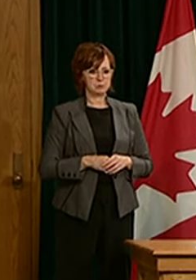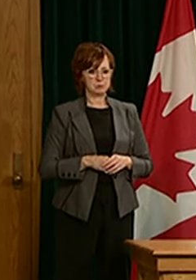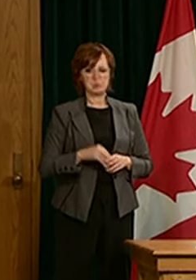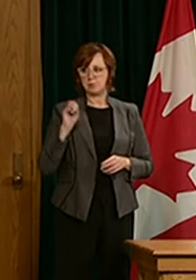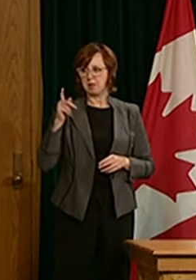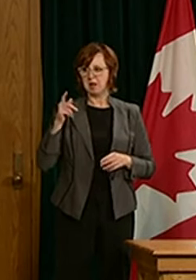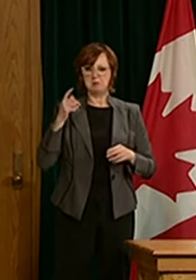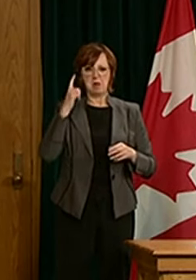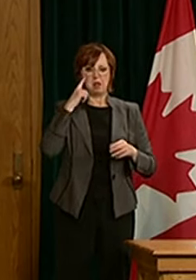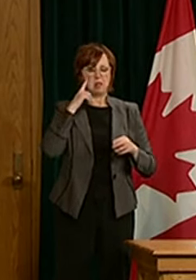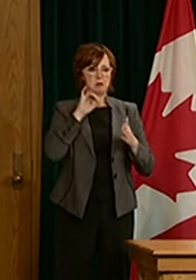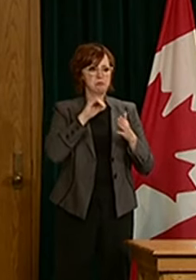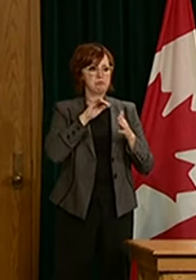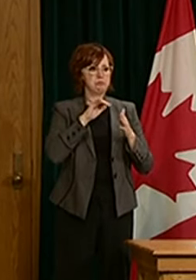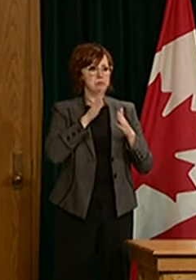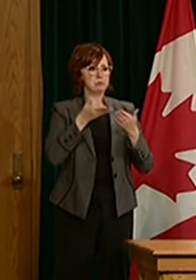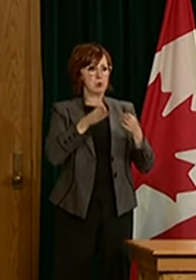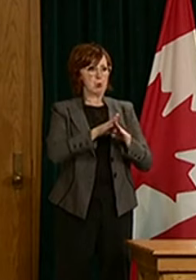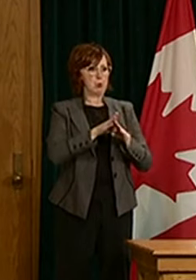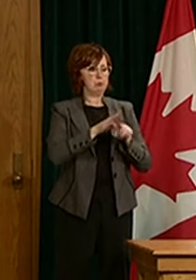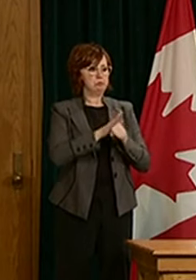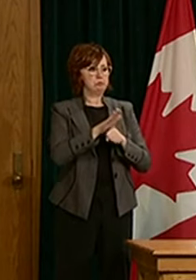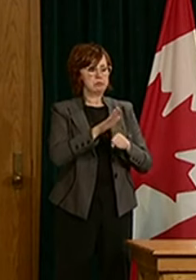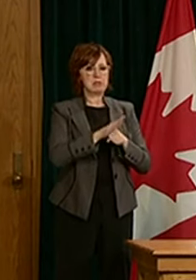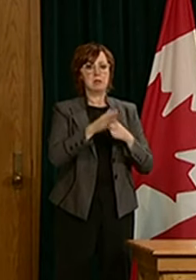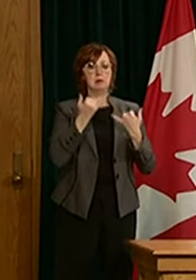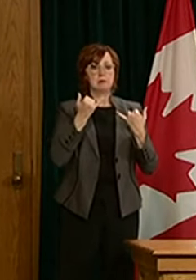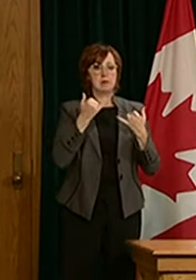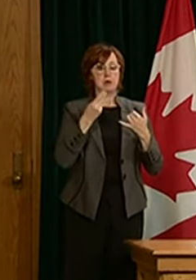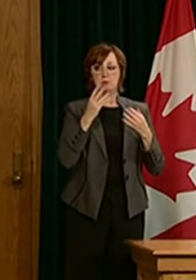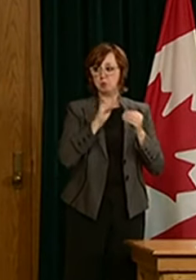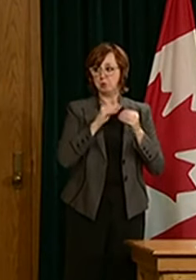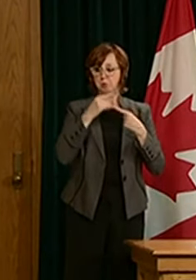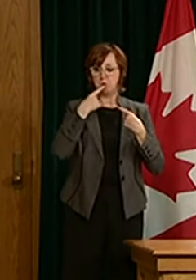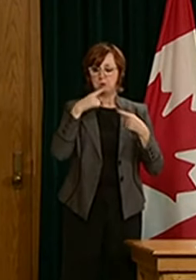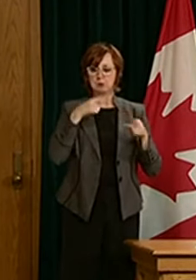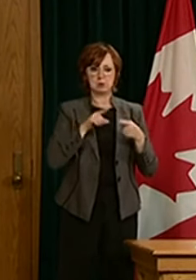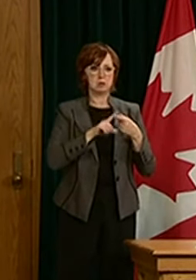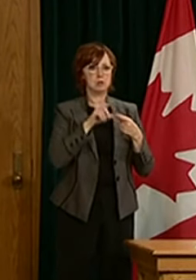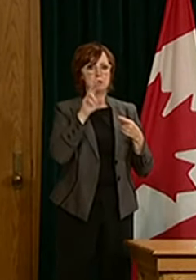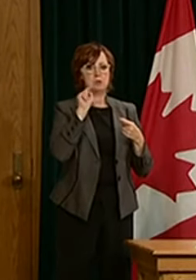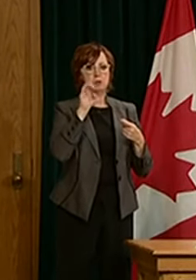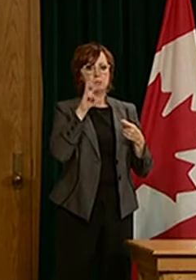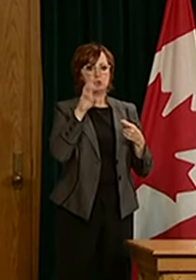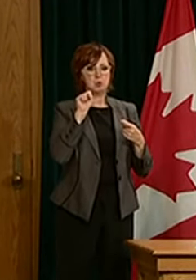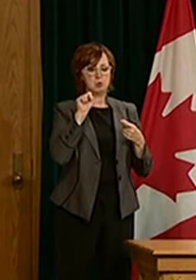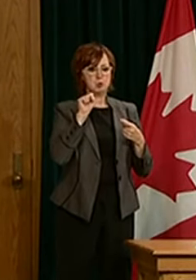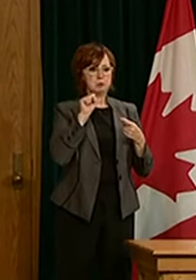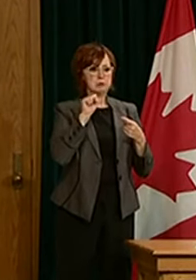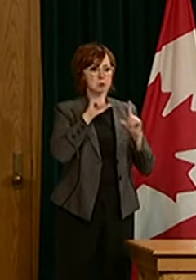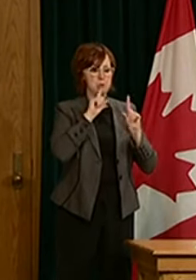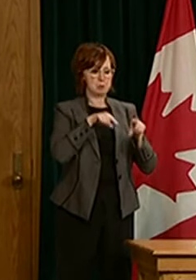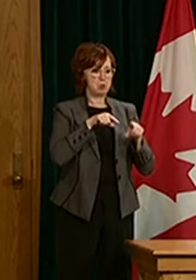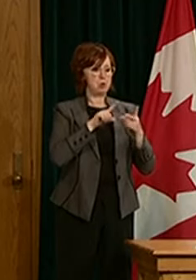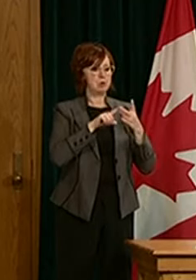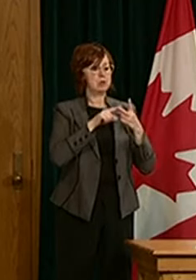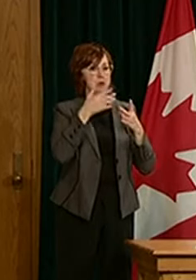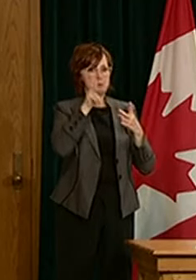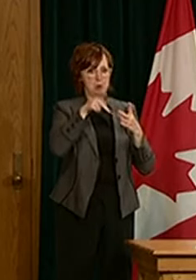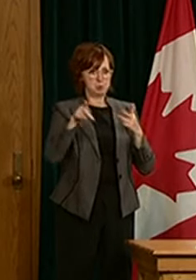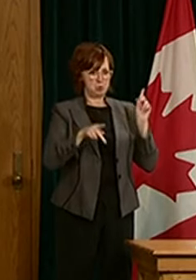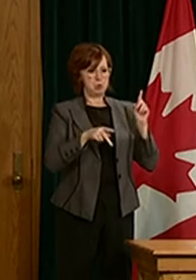Okay, with that, I think we'll close the session today. Just a couple of reminders. The news release and also the presentation that you saw today is on the Government of